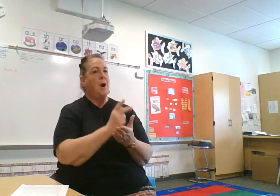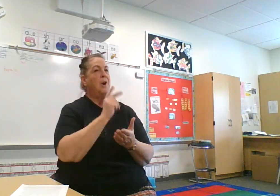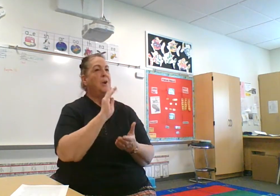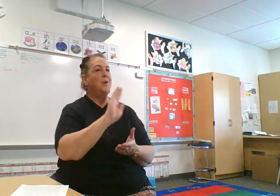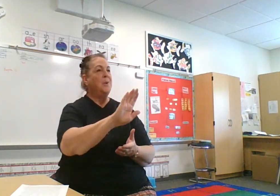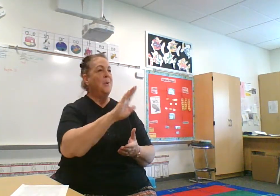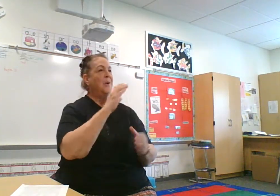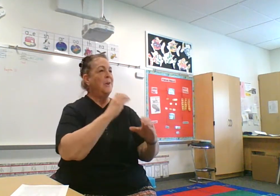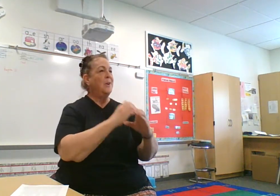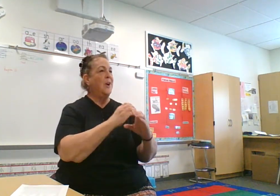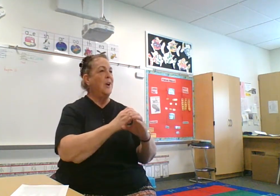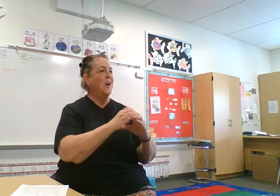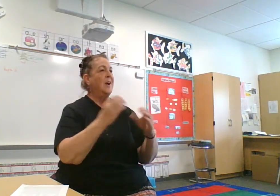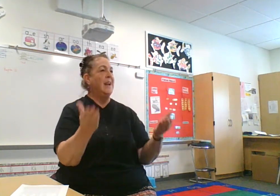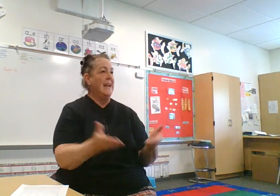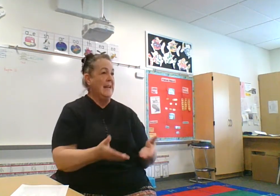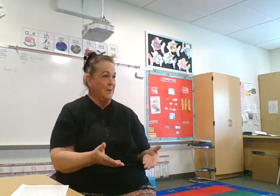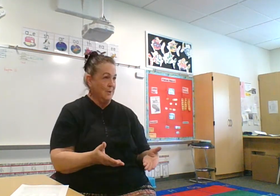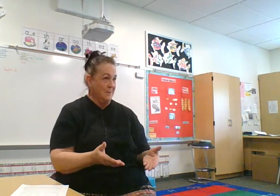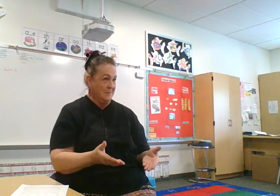Park your car here.